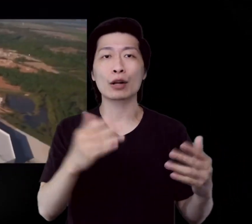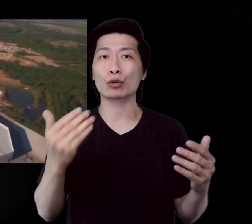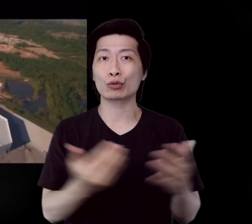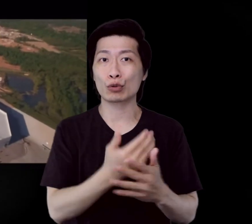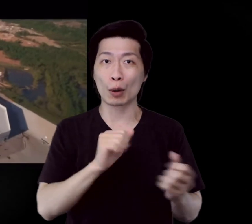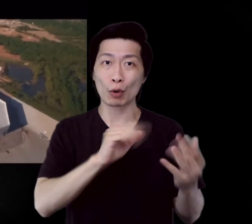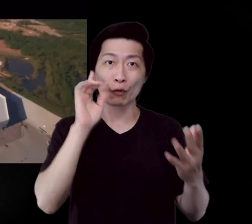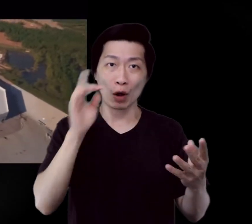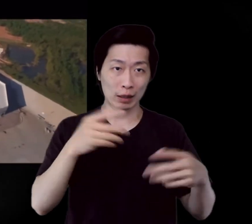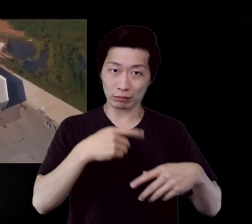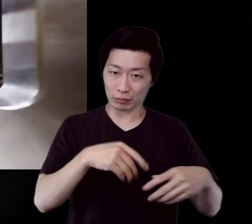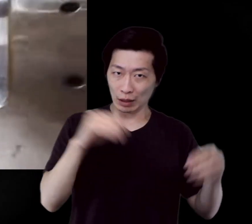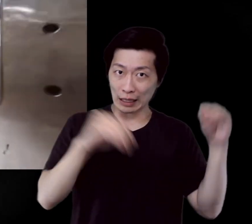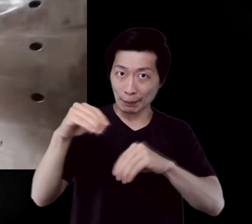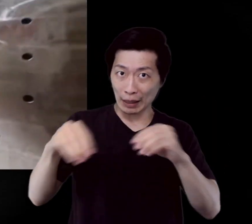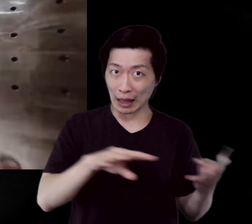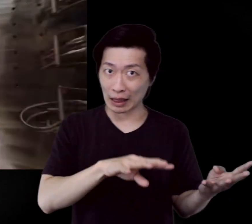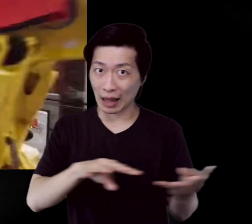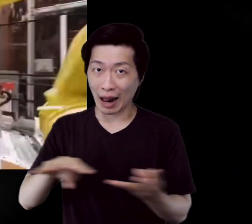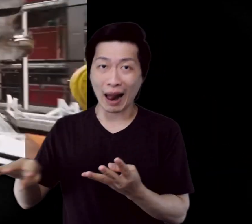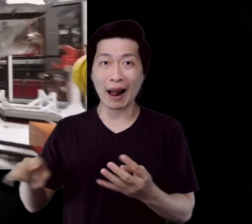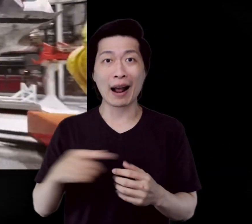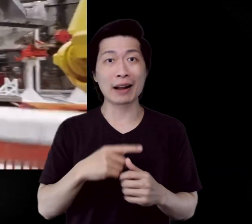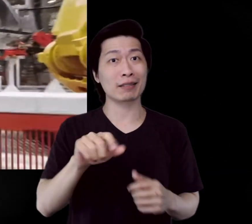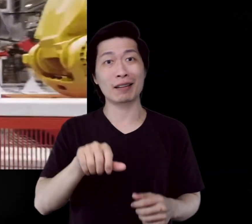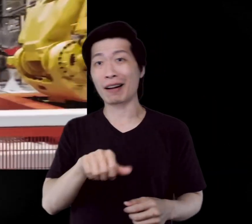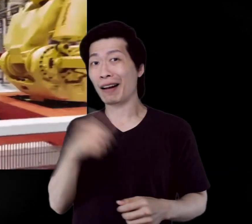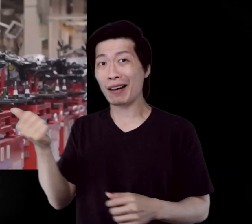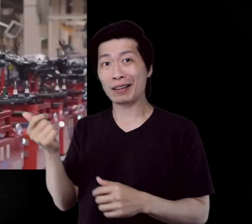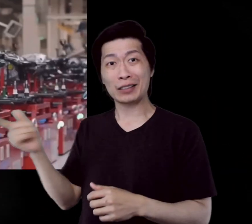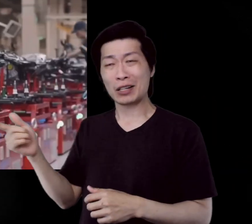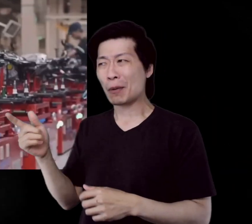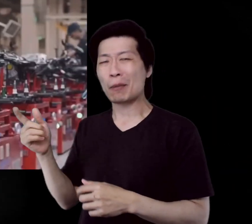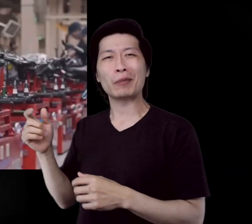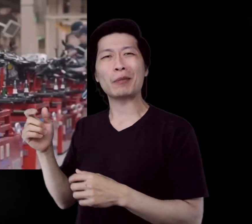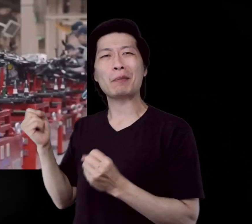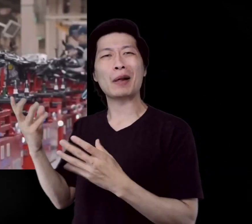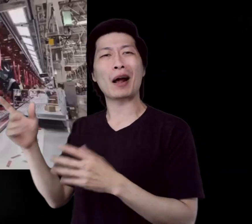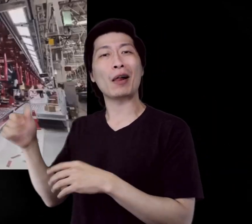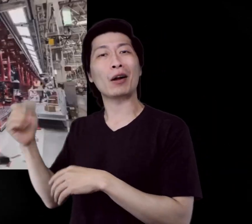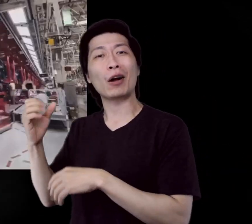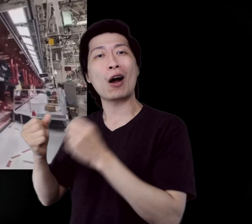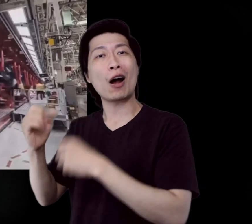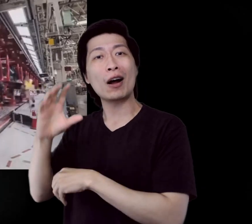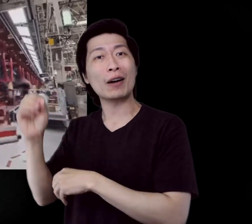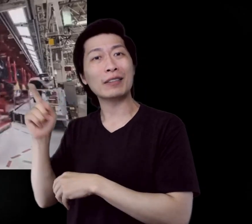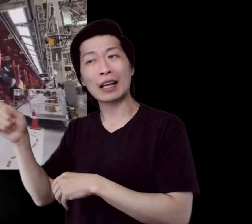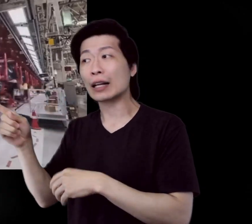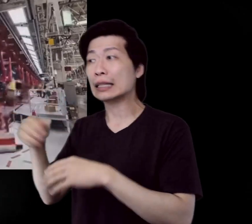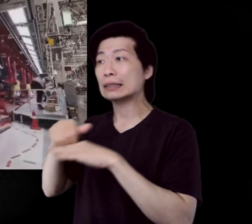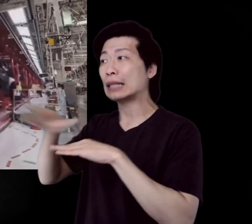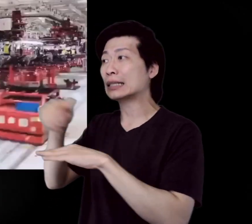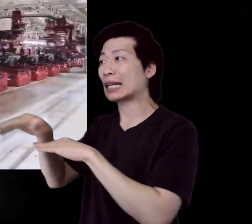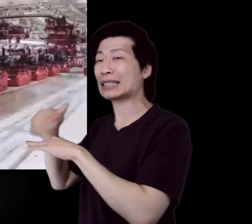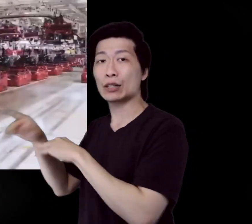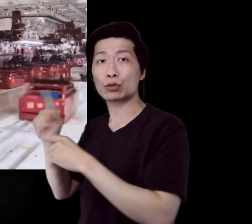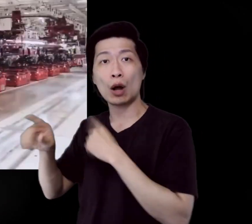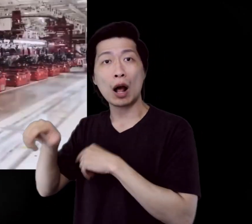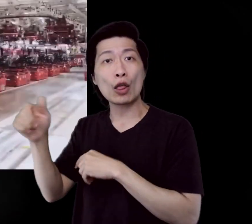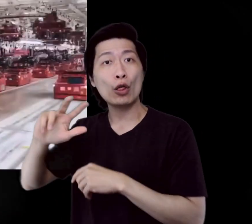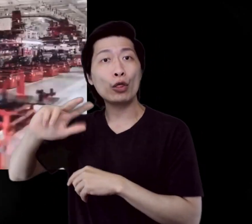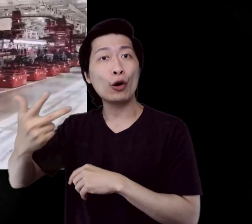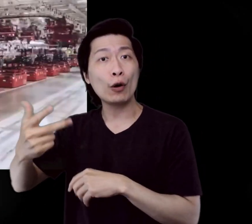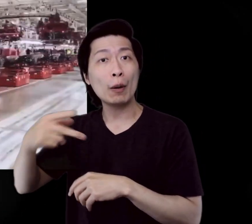factory constructions, casting methods, a new approach to assembly line, and taking everything in-house, where every other car